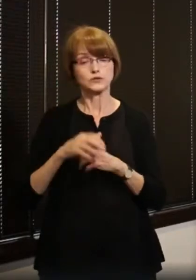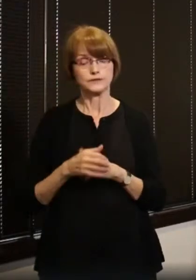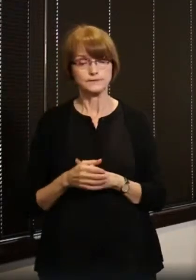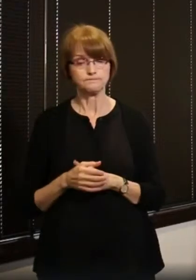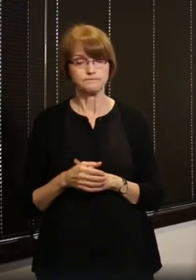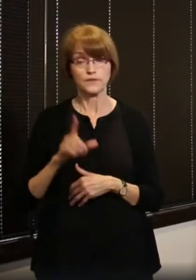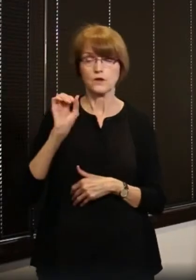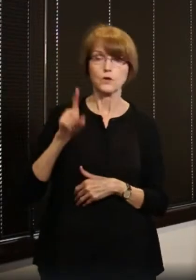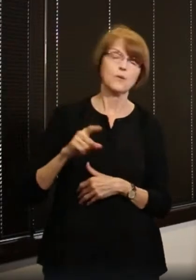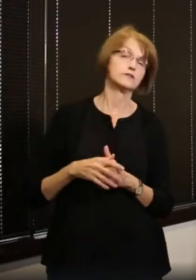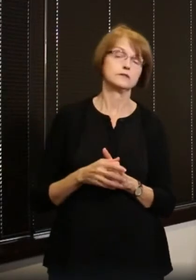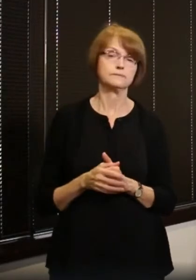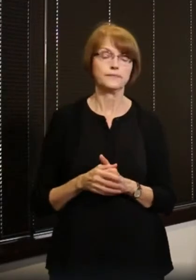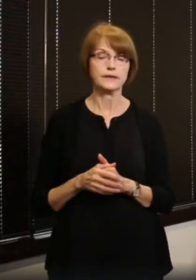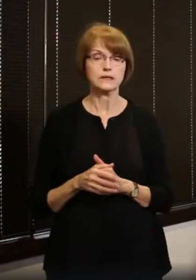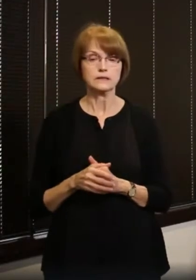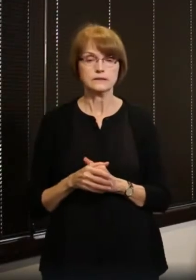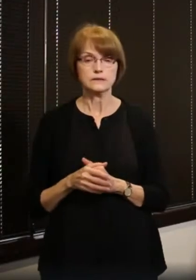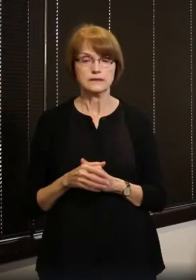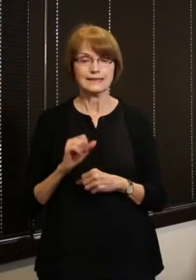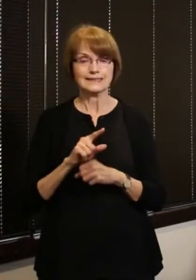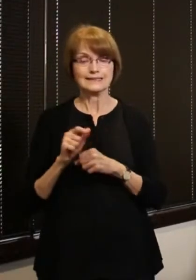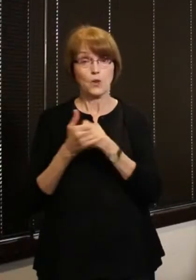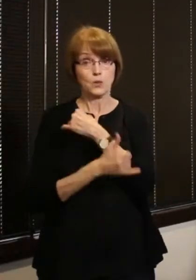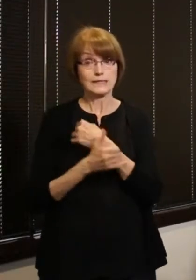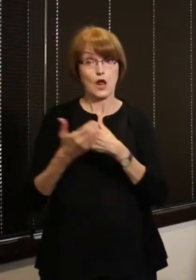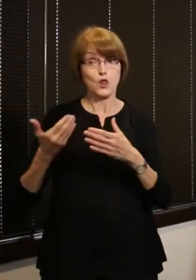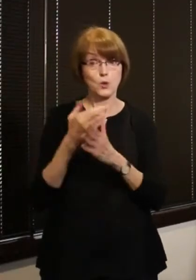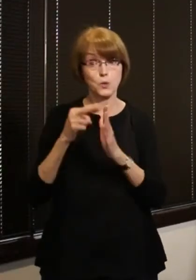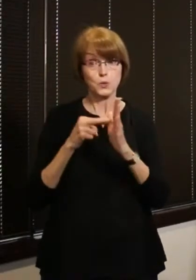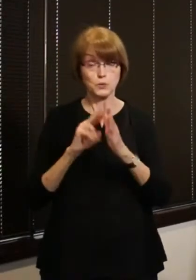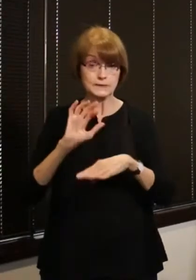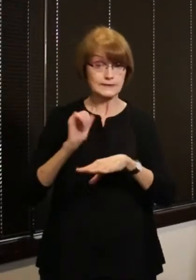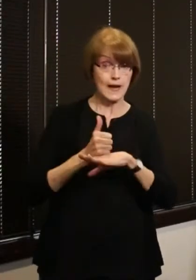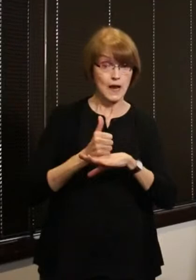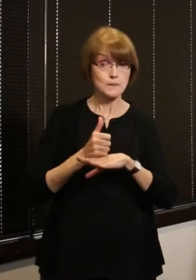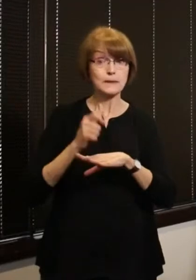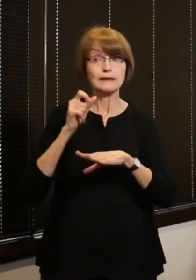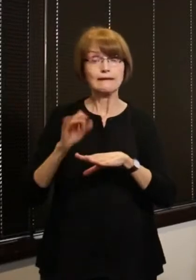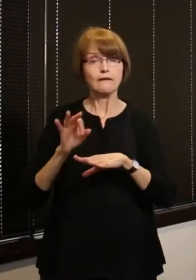taken if the new restrictions in the St. Louis County don't reduce the spread?